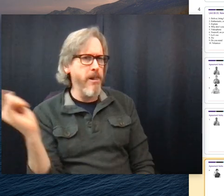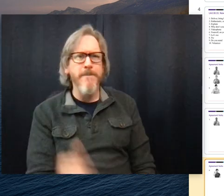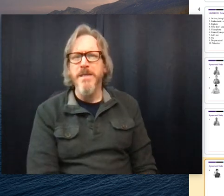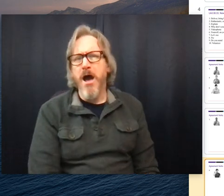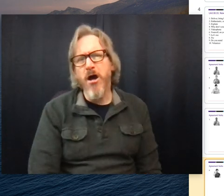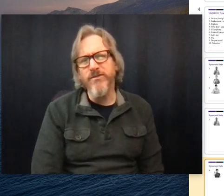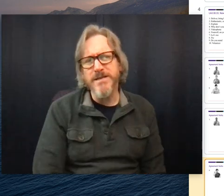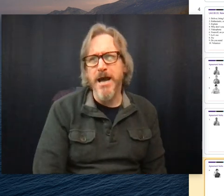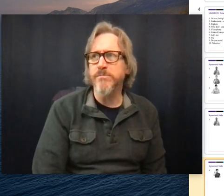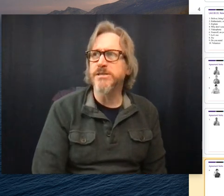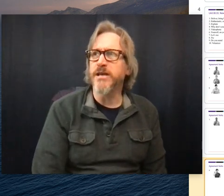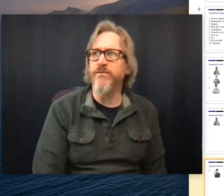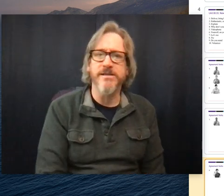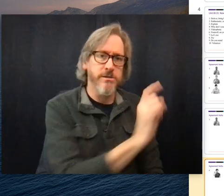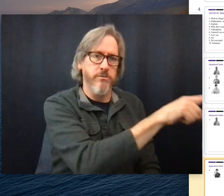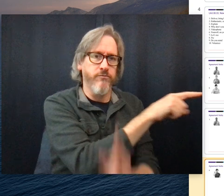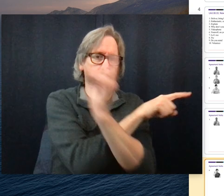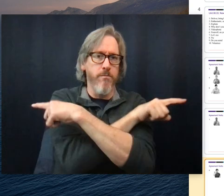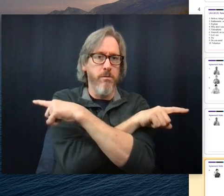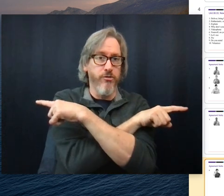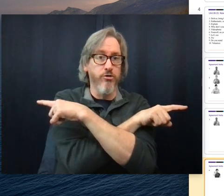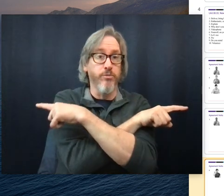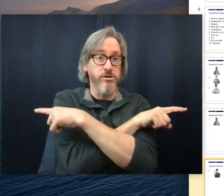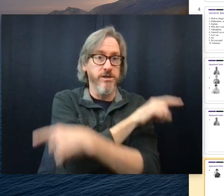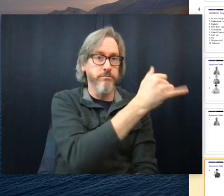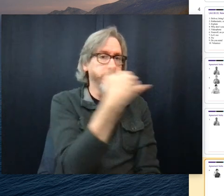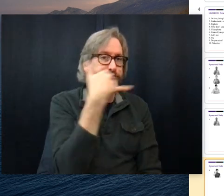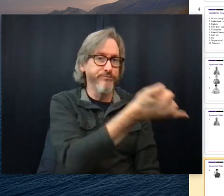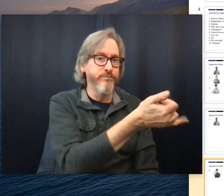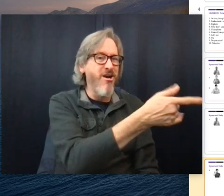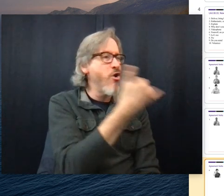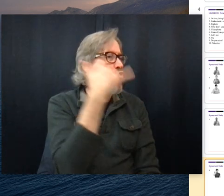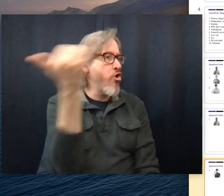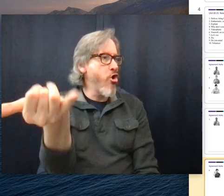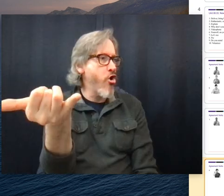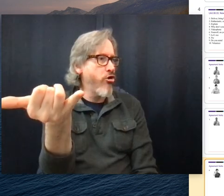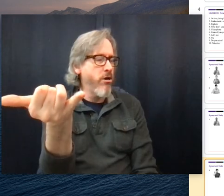call. Oftentimes, if it's from third person,